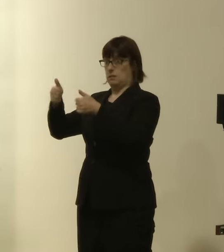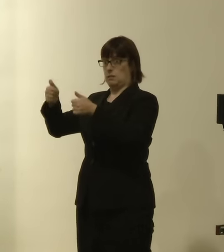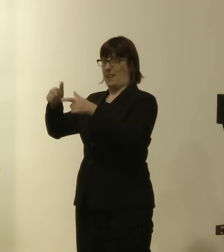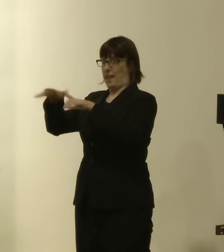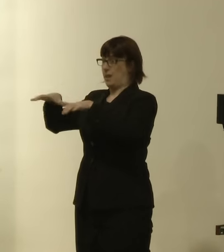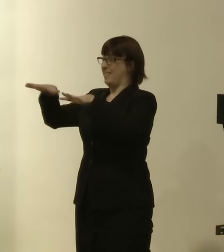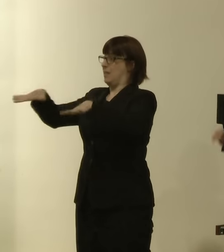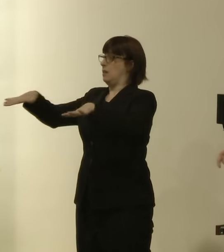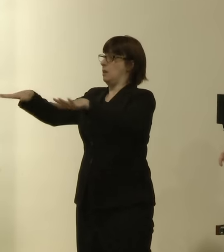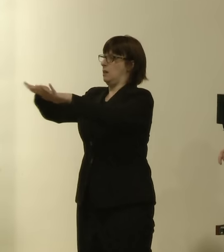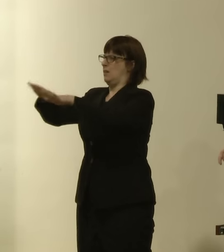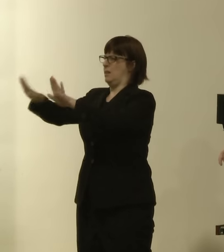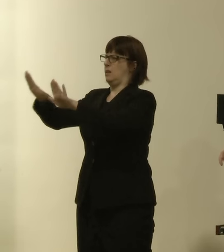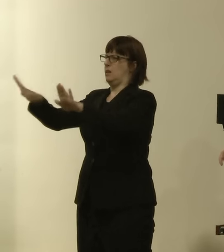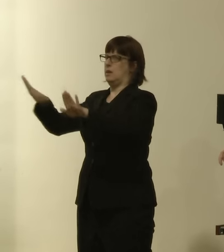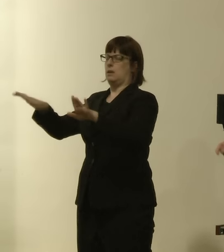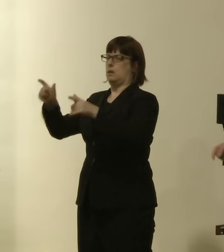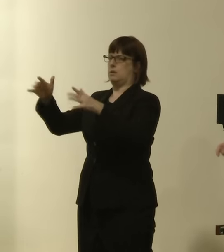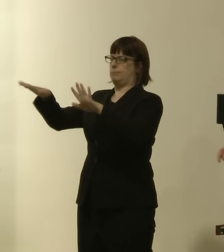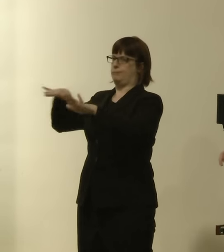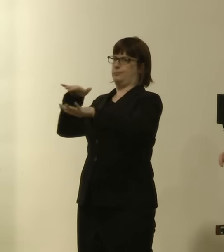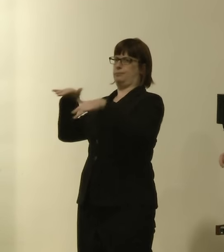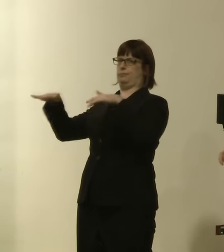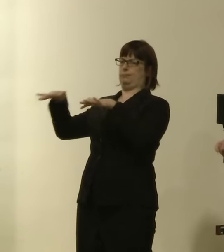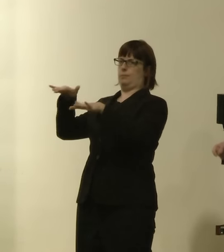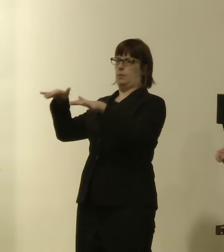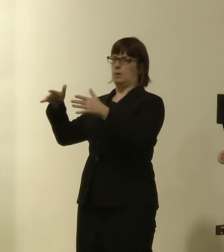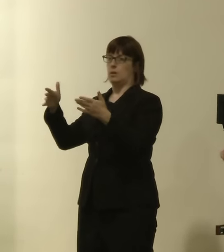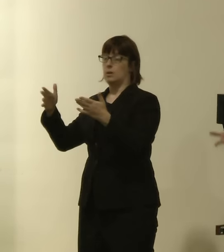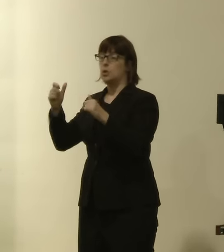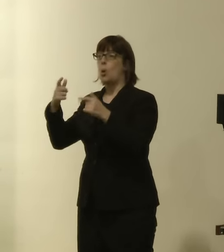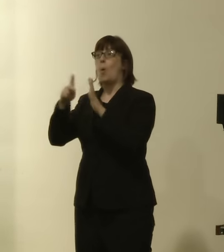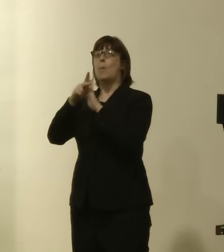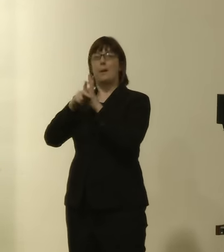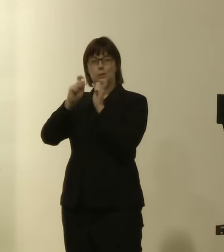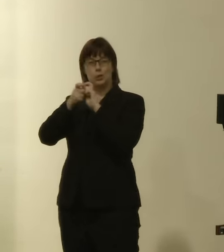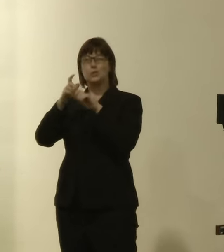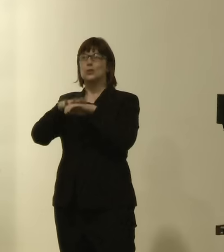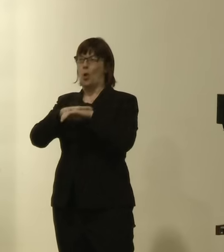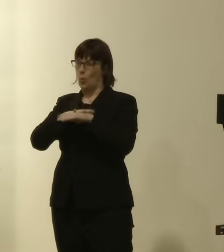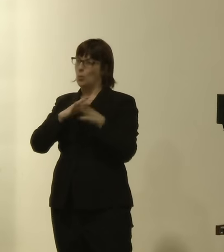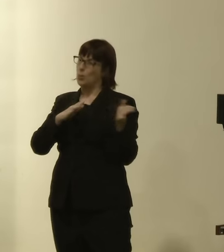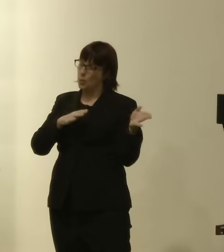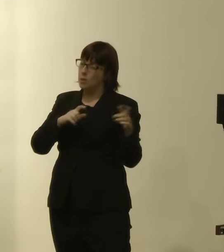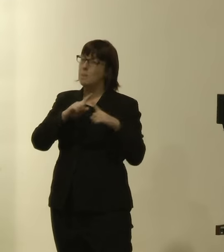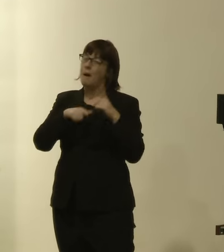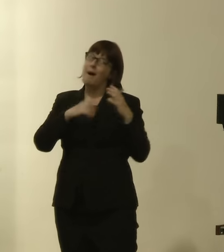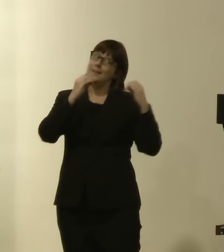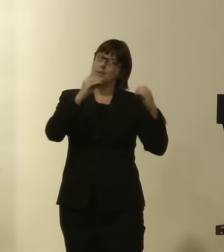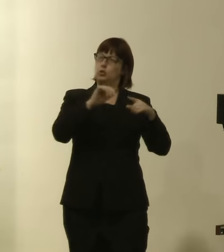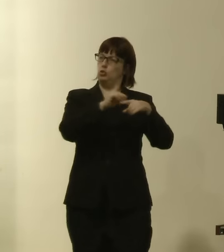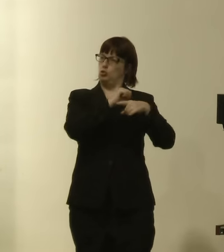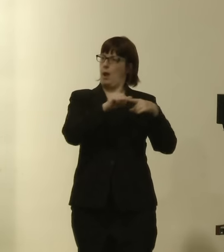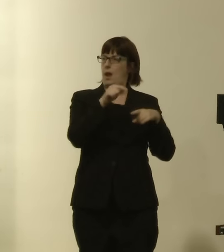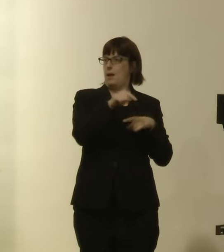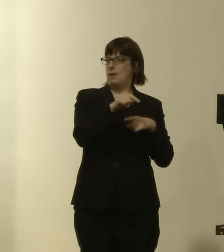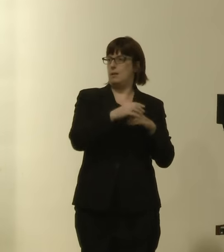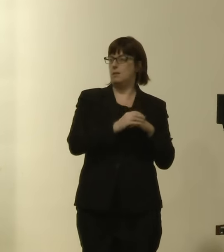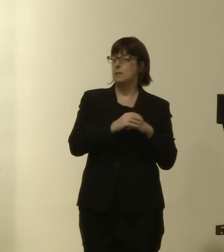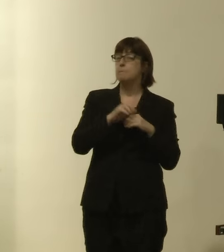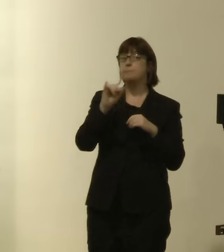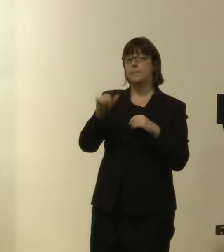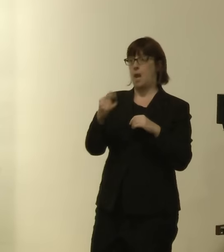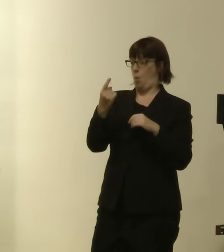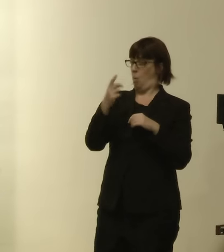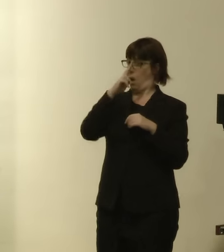an effect has been through policy change, which is slow, but also through teaching and training. Mirbalay